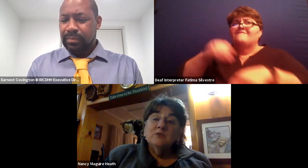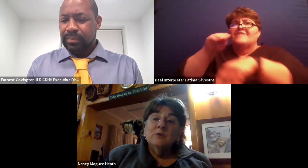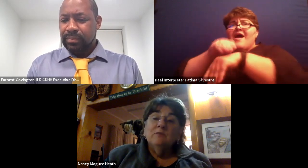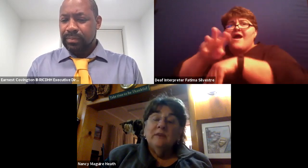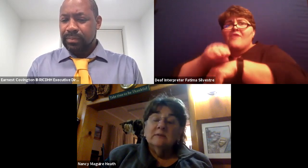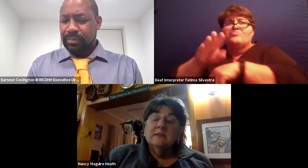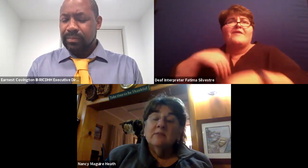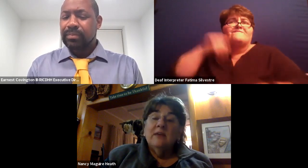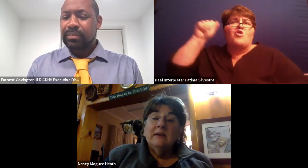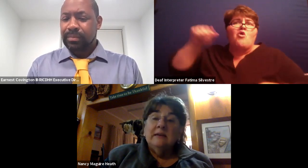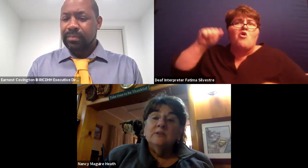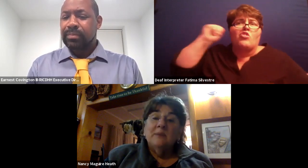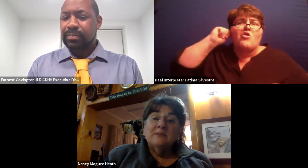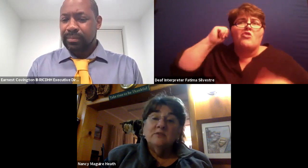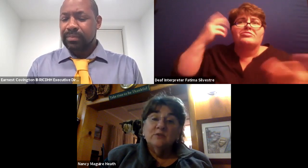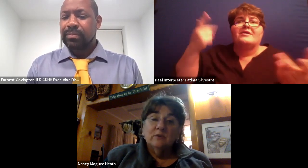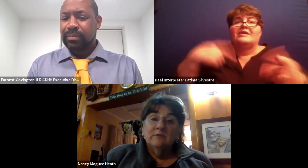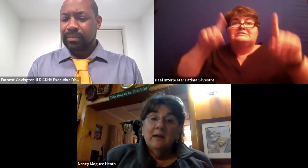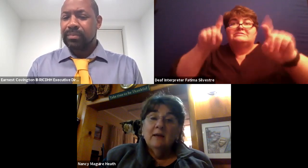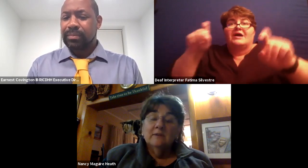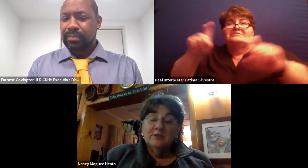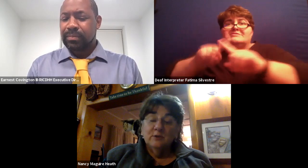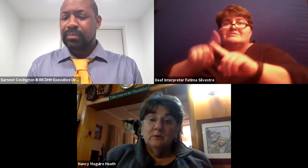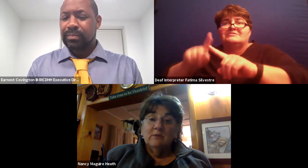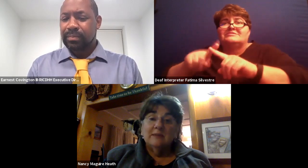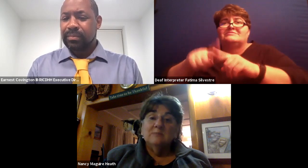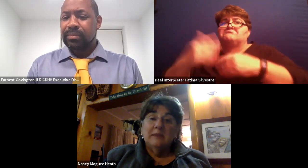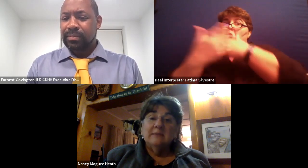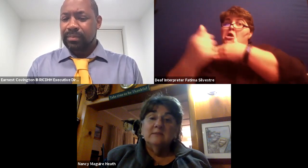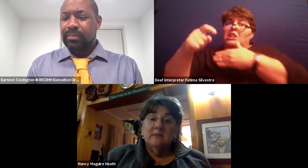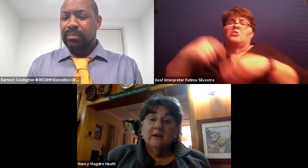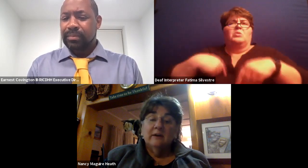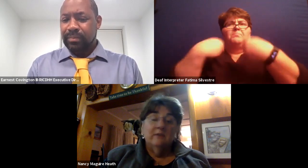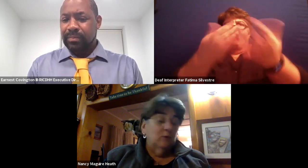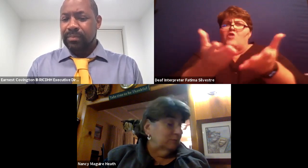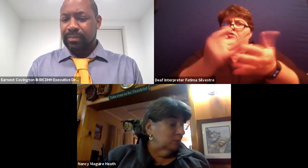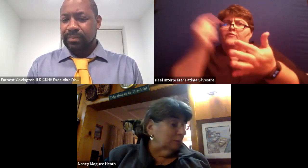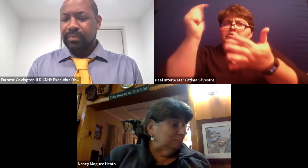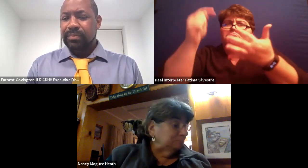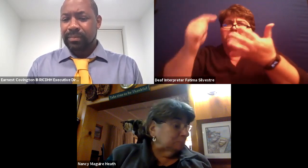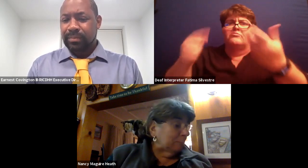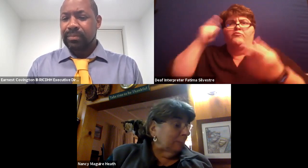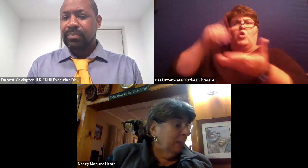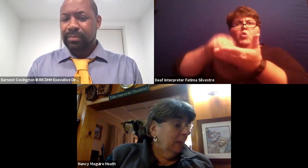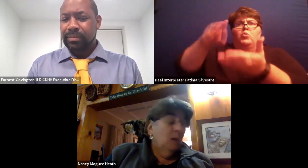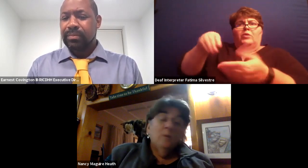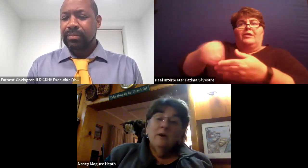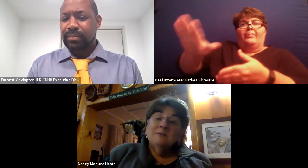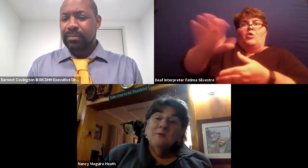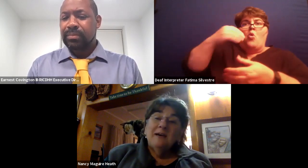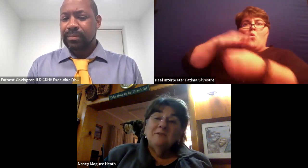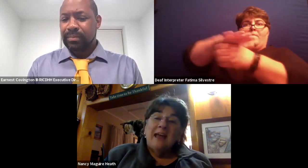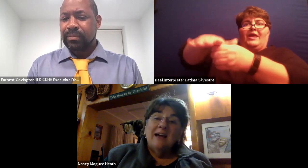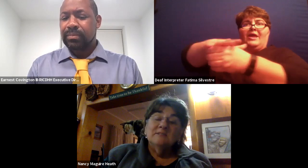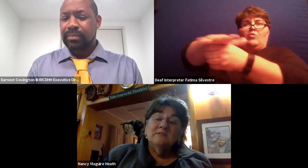the district feels that they need to best serve the student that is placed there in their home school. We